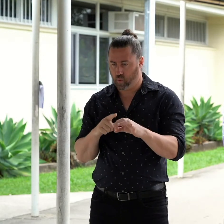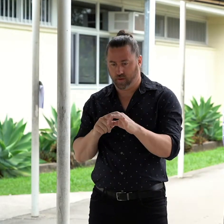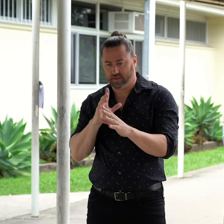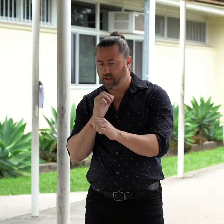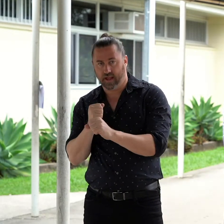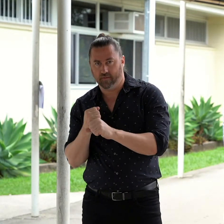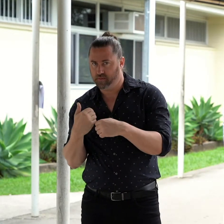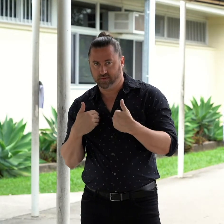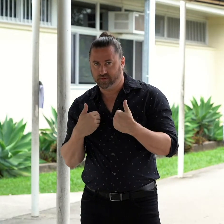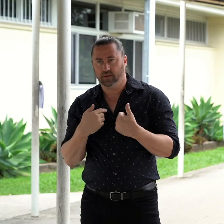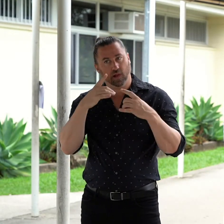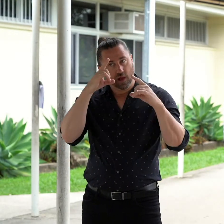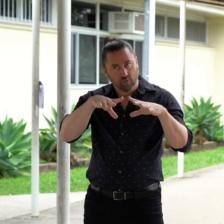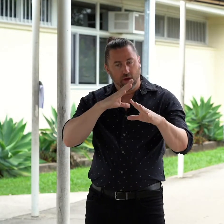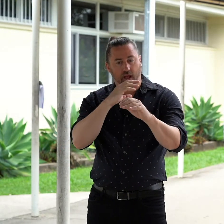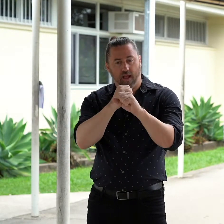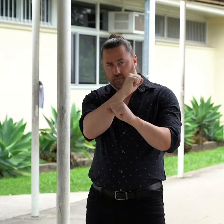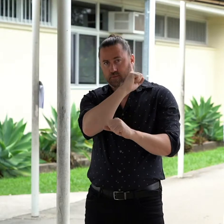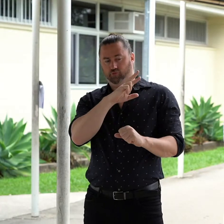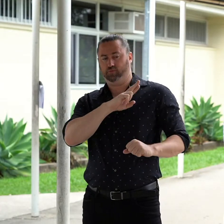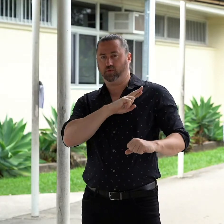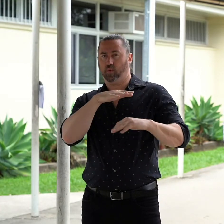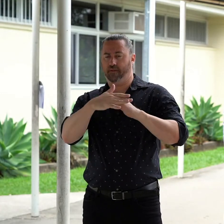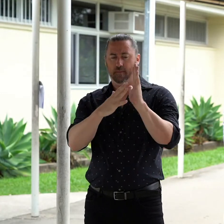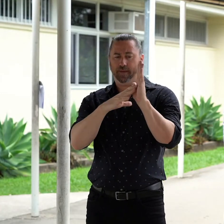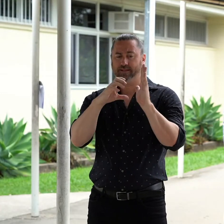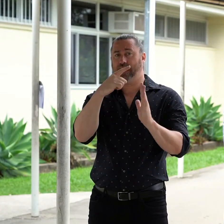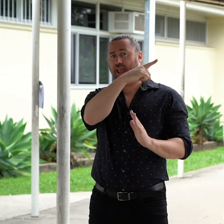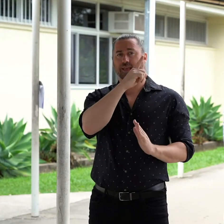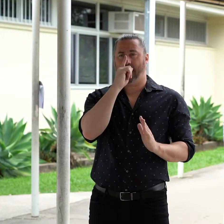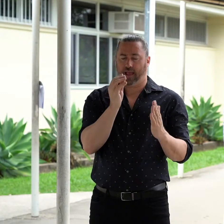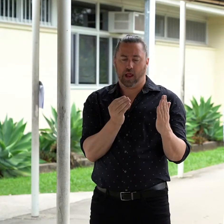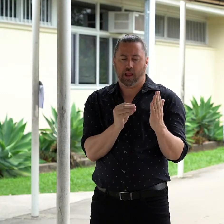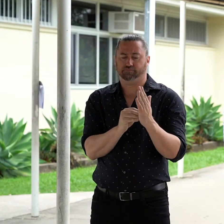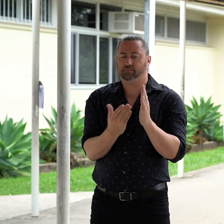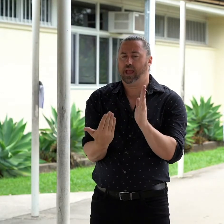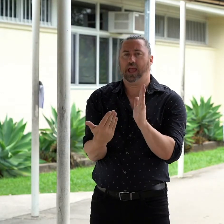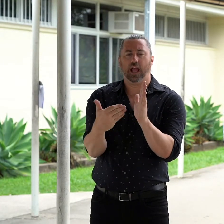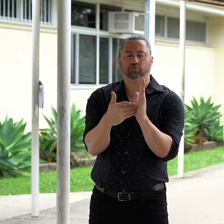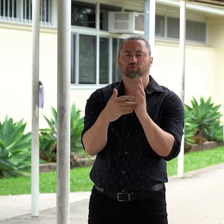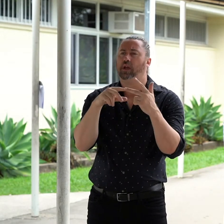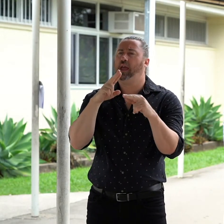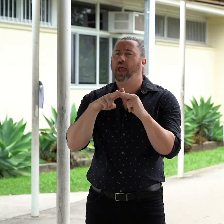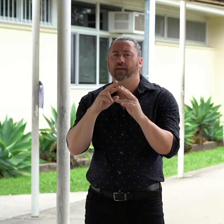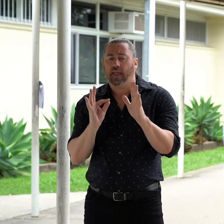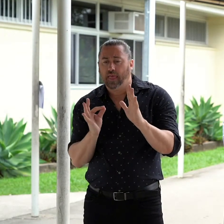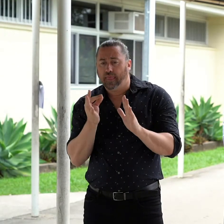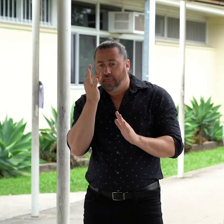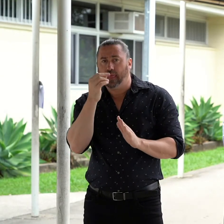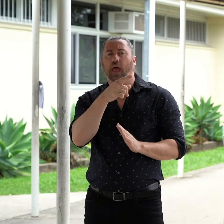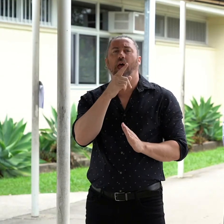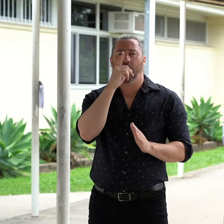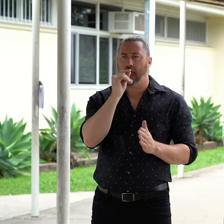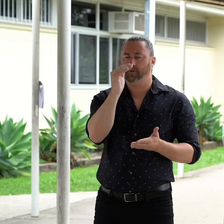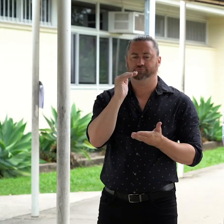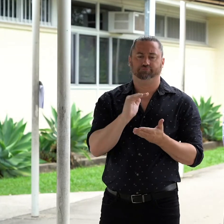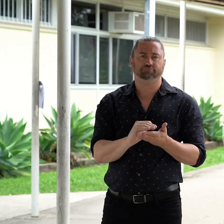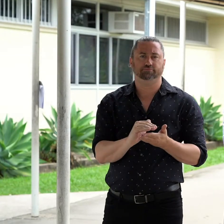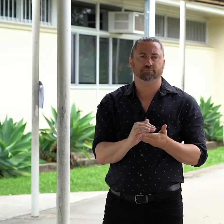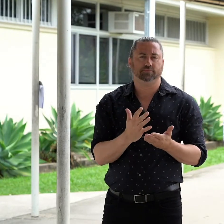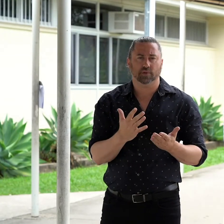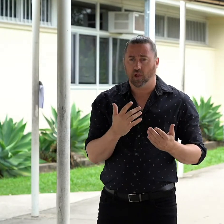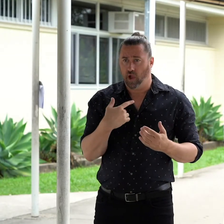for Medicare. So it is in the hands of the Commonwealth as to whether they want to expand the subsidy, which I think